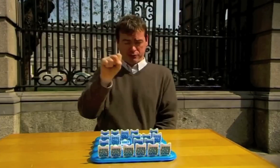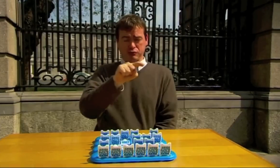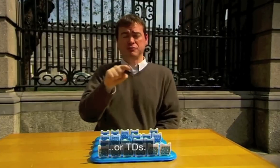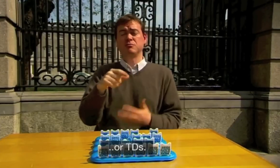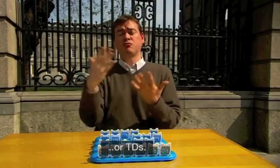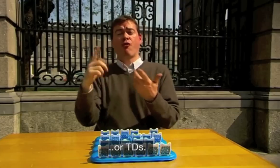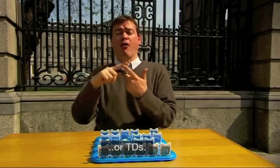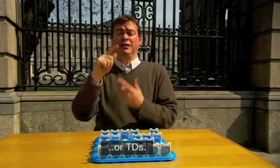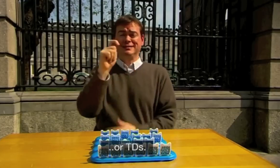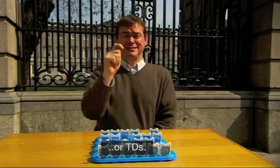or TDs.